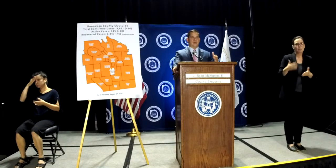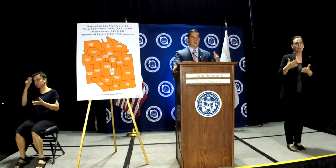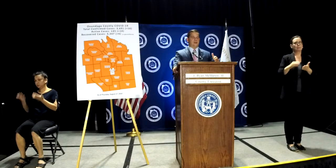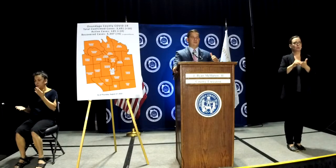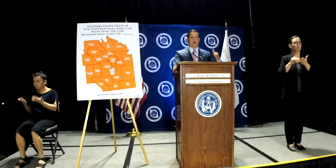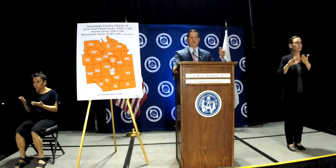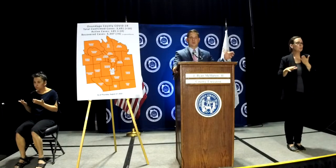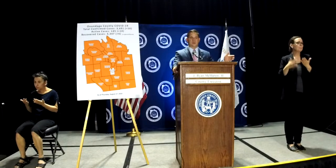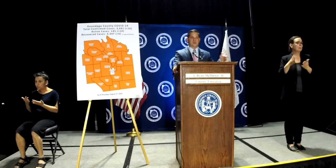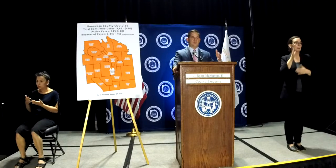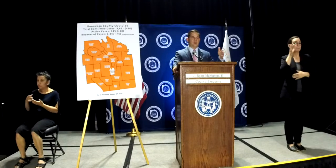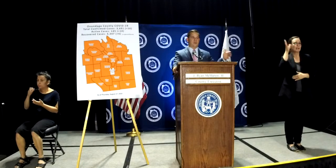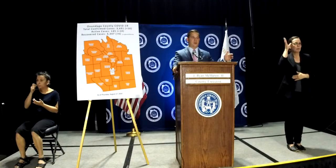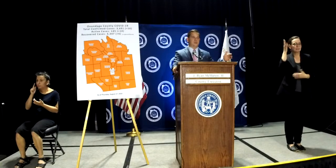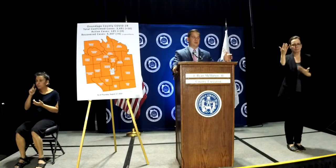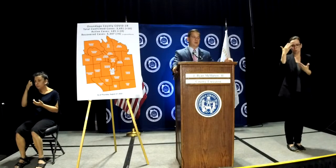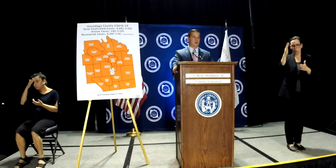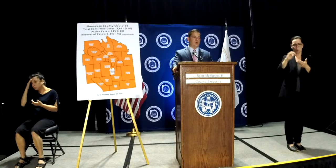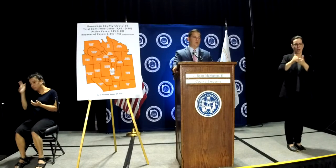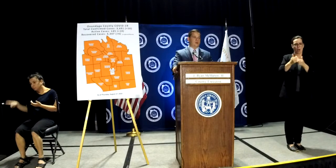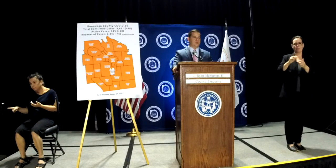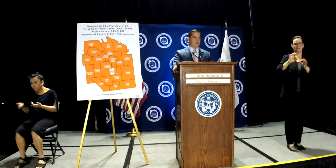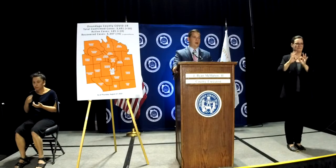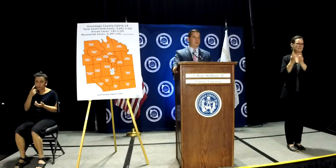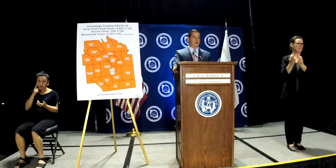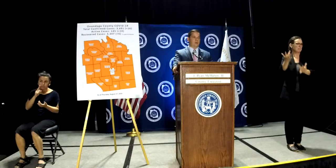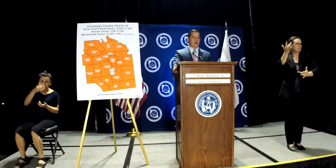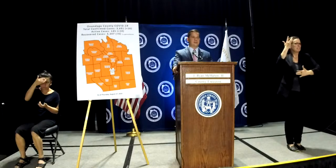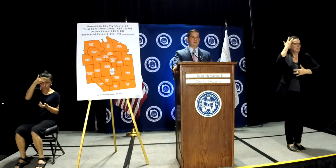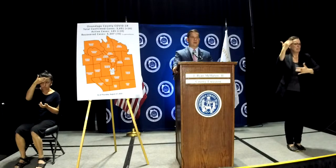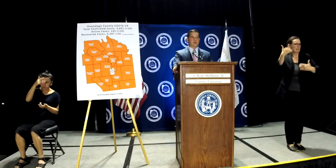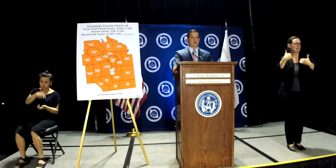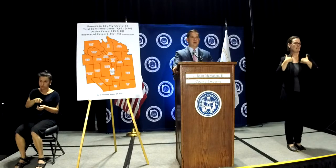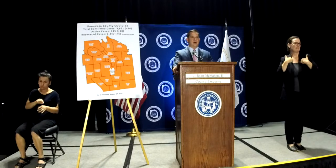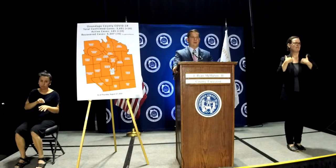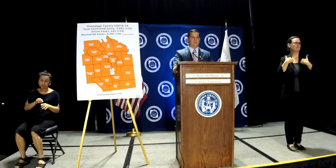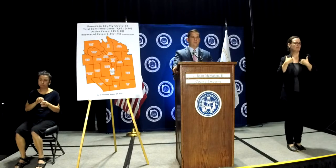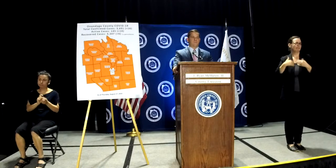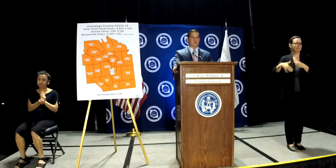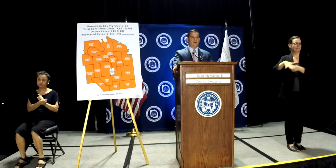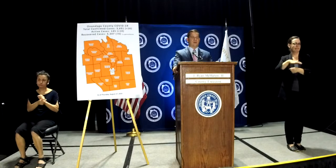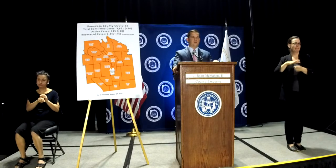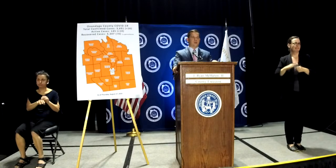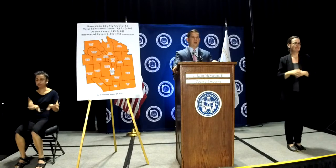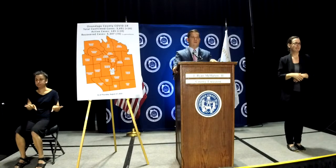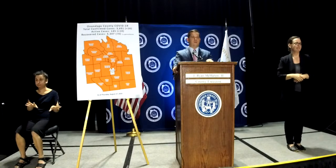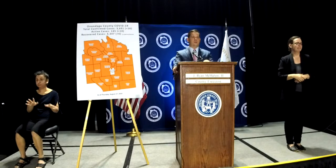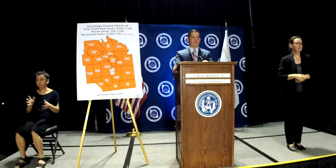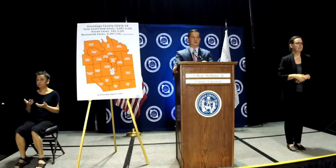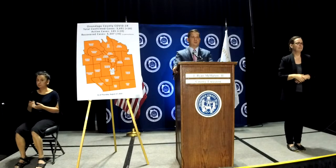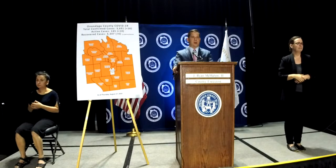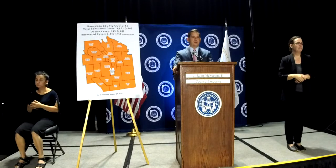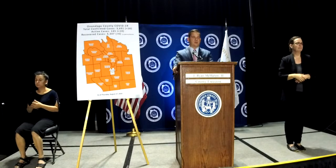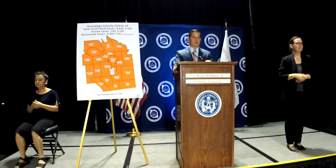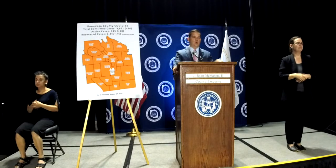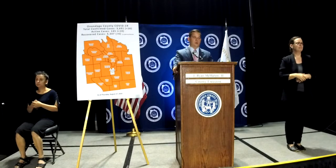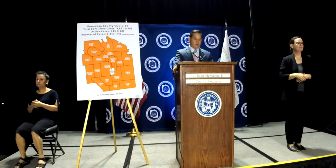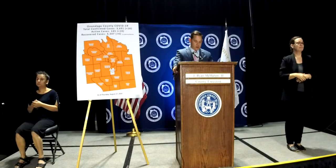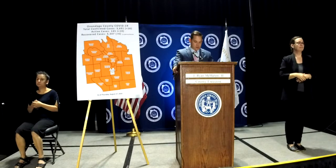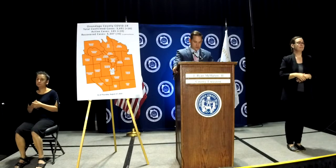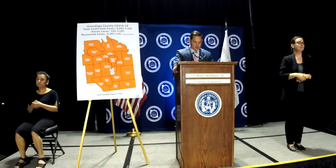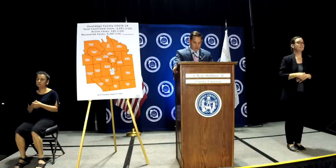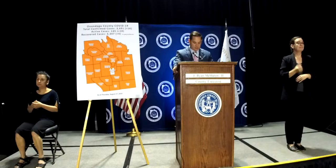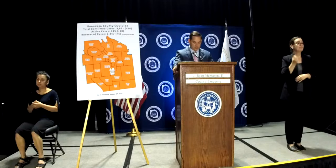or dad, or a spouse or a significant other gets COVID. They don't isolate effectively enough. The spouse gets